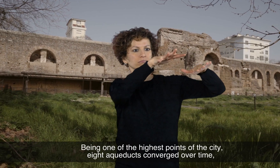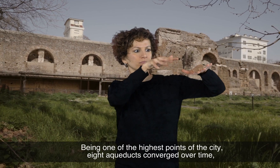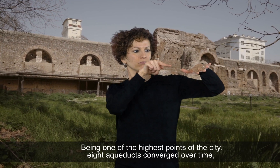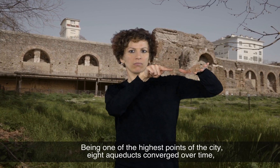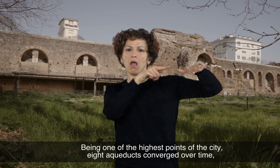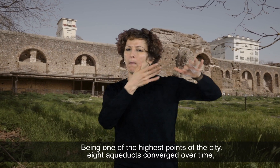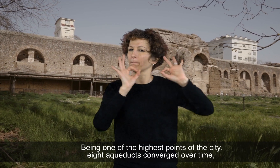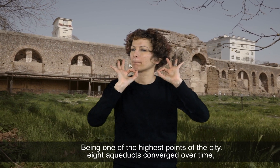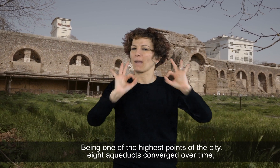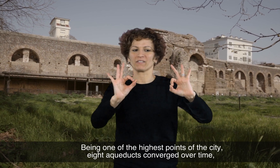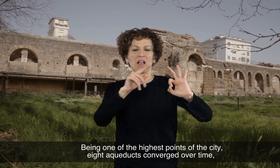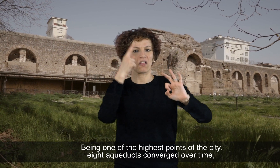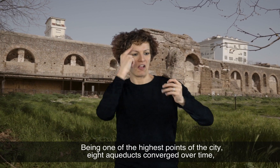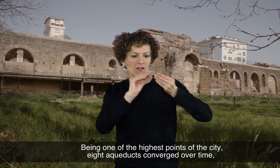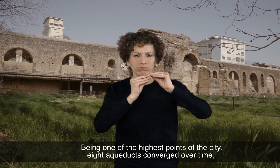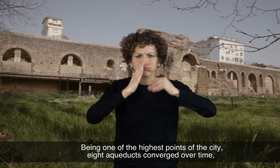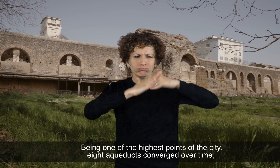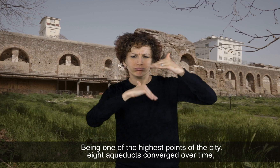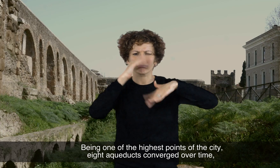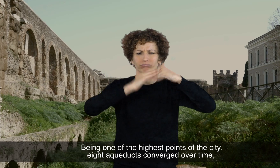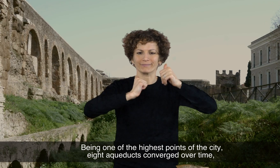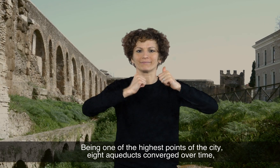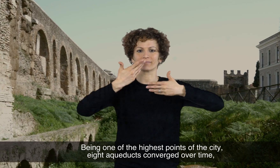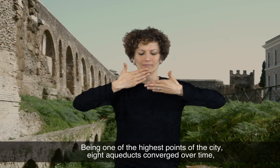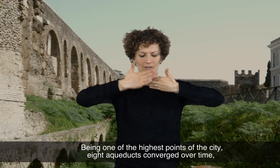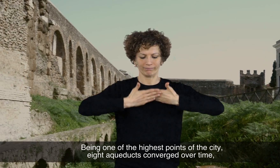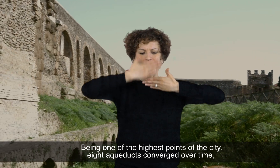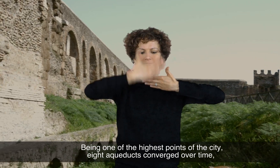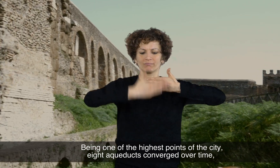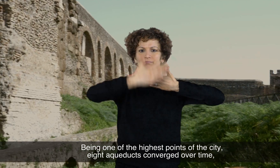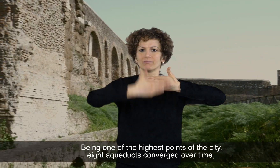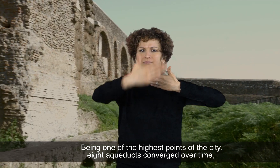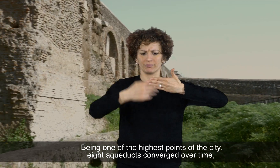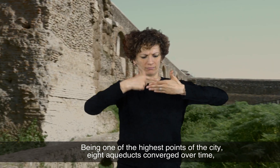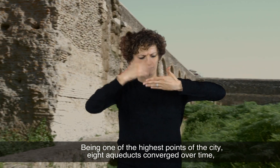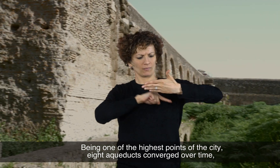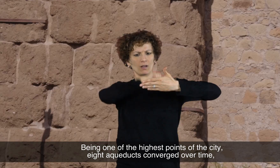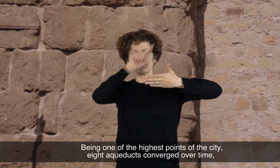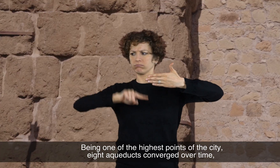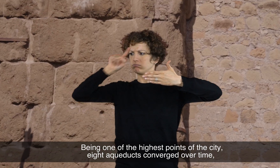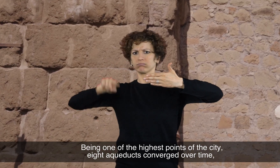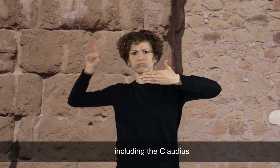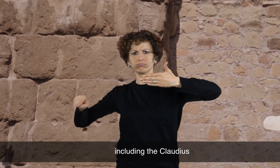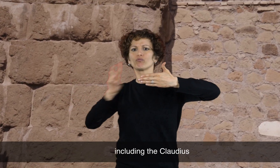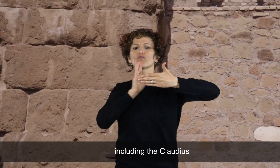Being one of the highest points of the city, 8 aqueducts converge over time, including